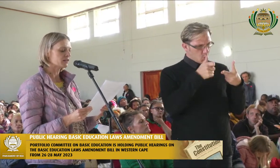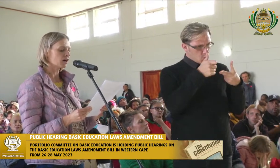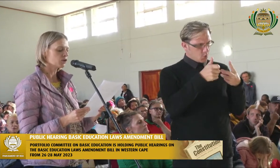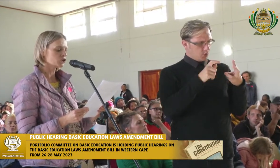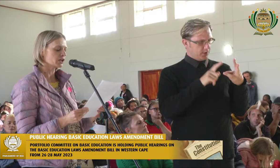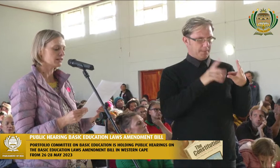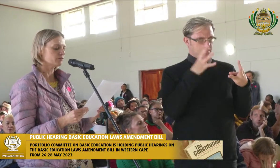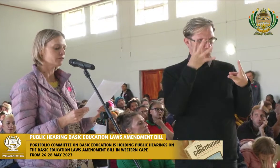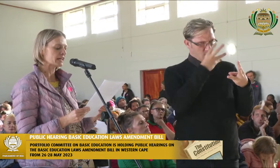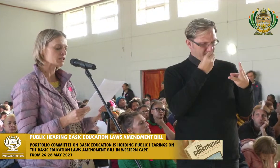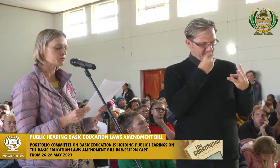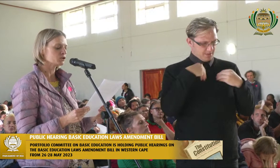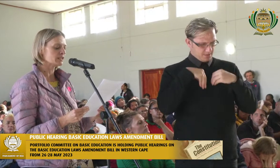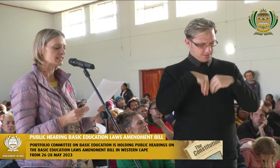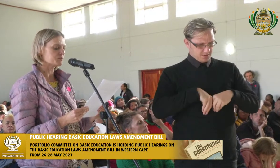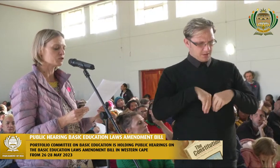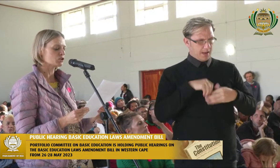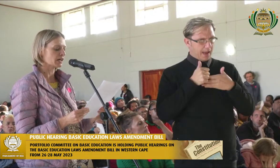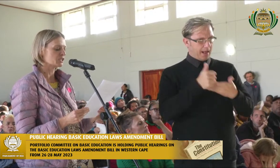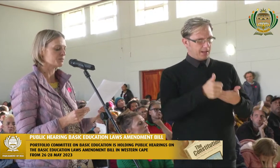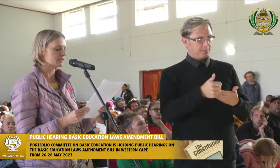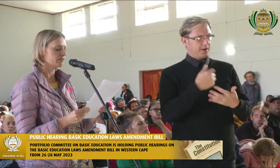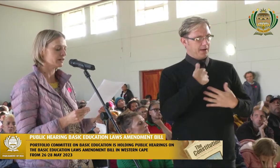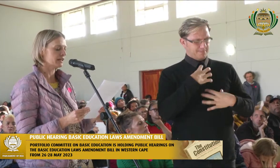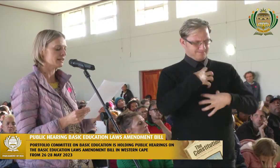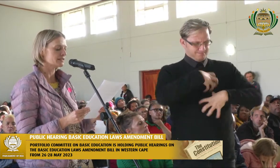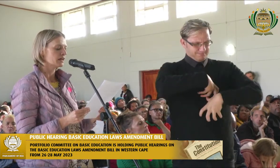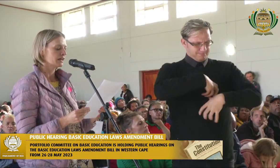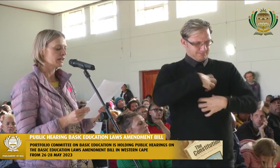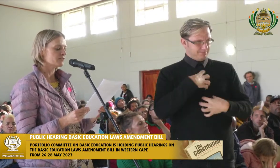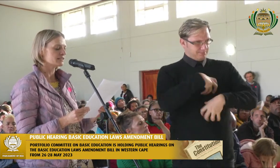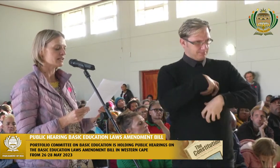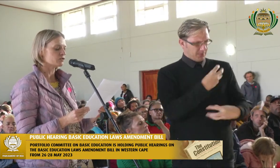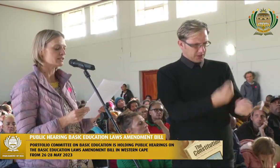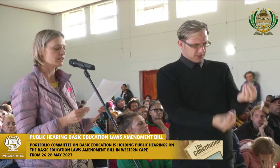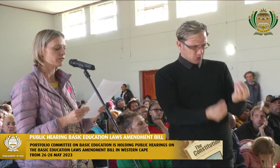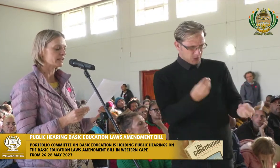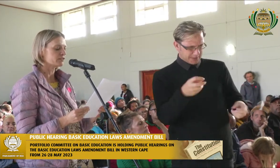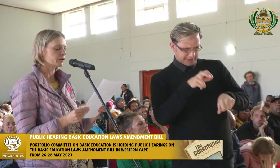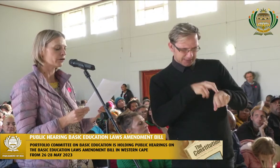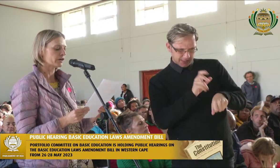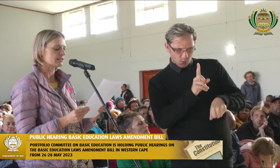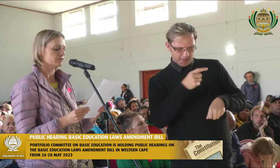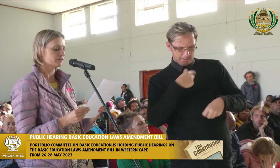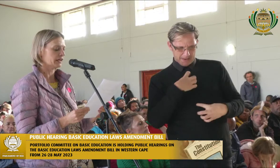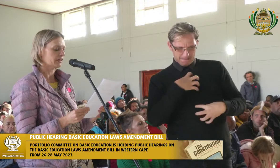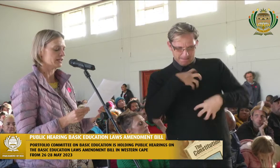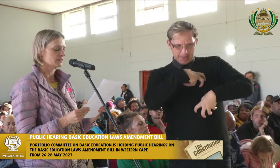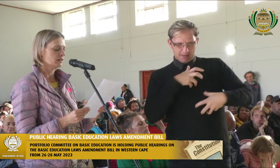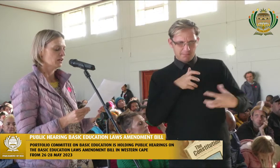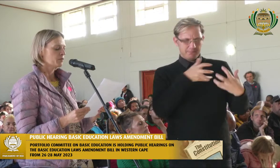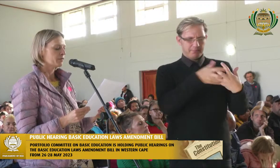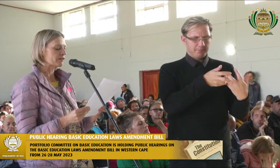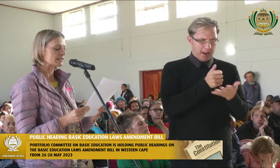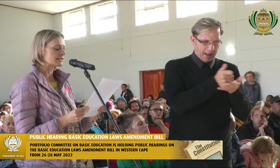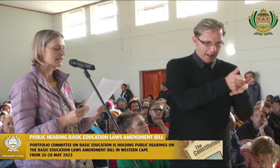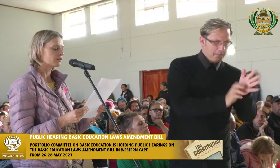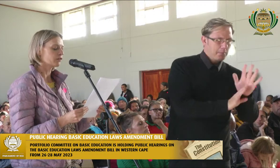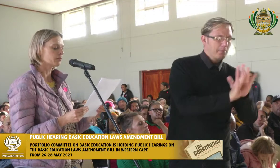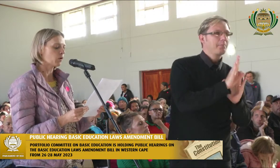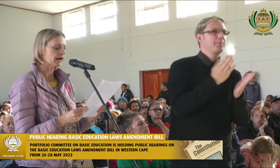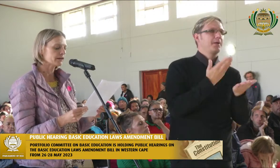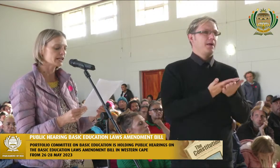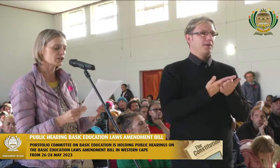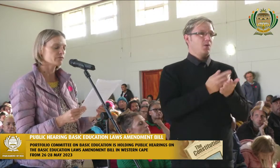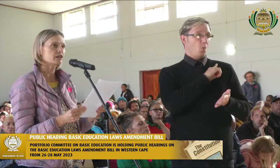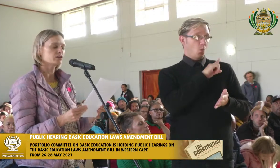on developing the whole child and flexible to adapt to a child's specific needs, gifts, interests, and the rate of progress in different areas. Parents can